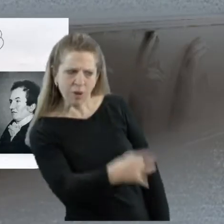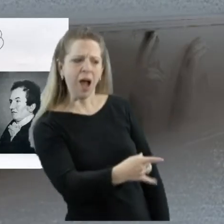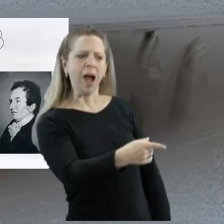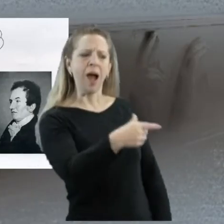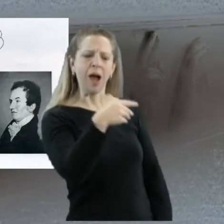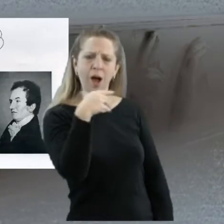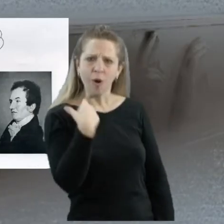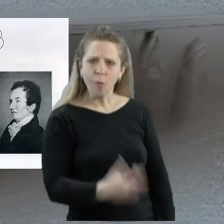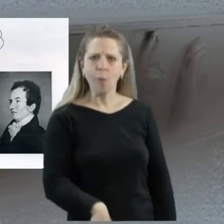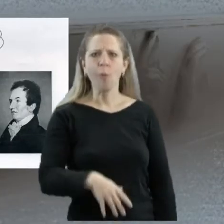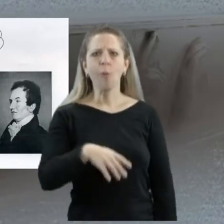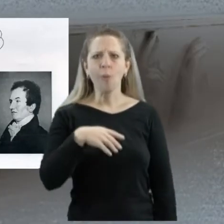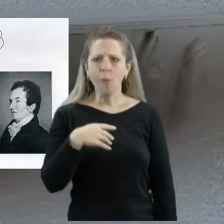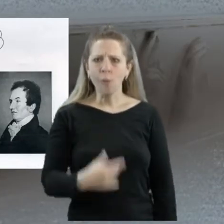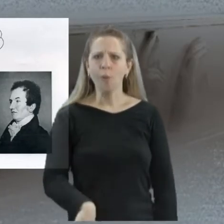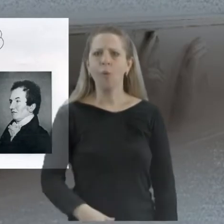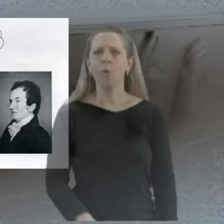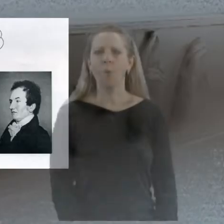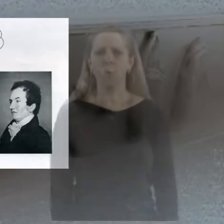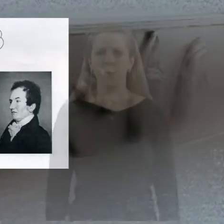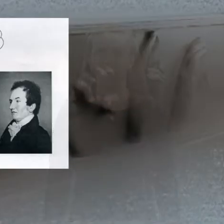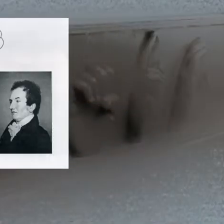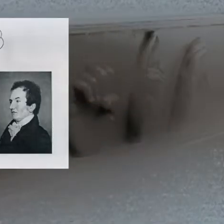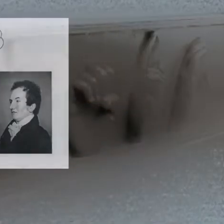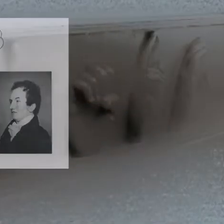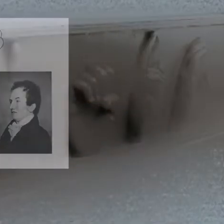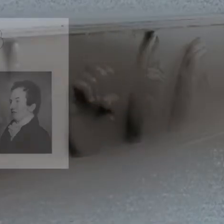Gallaudet liked Claire very much.